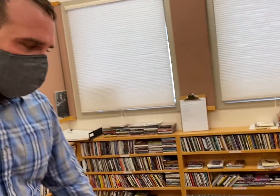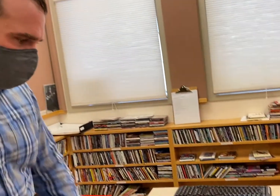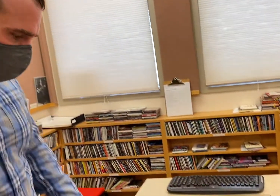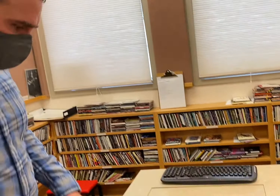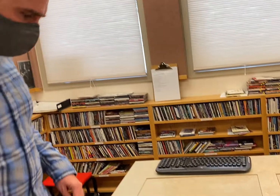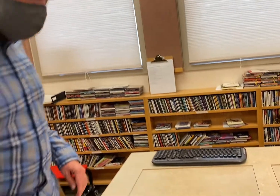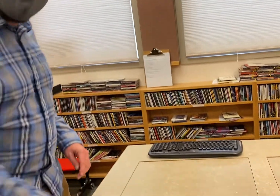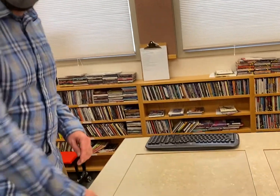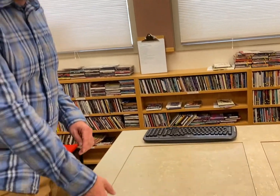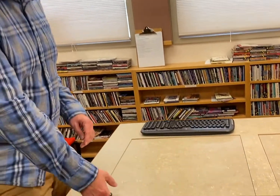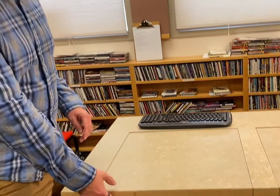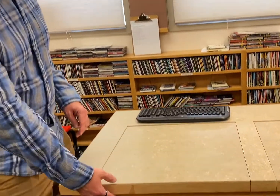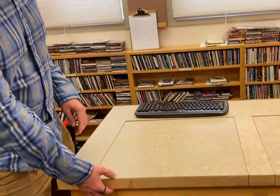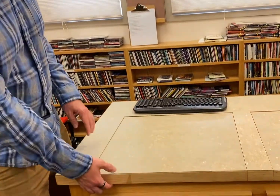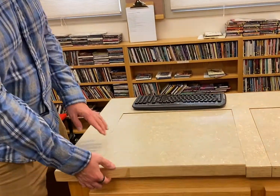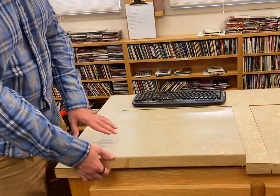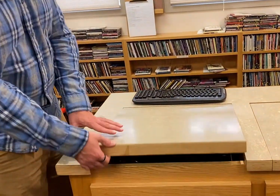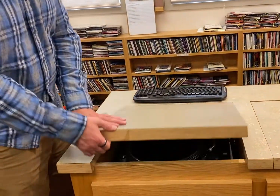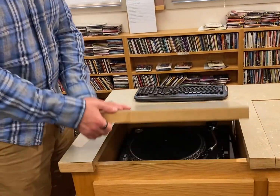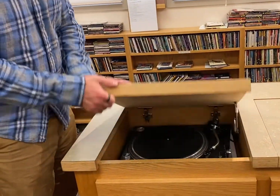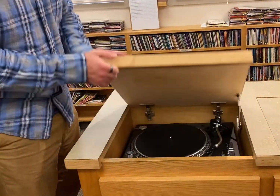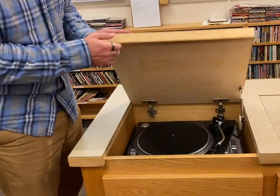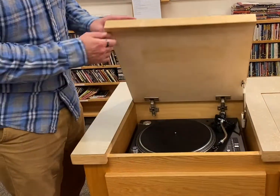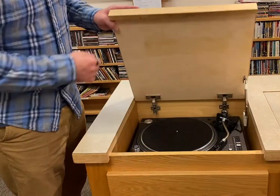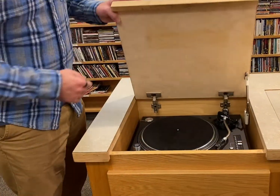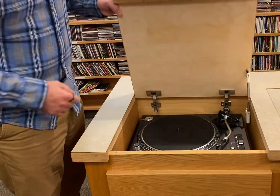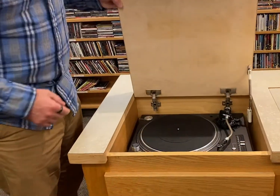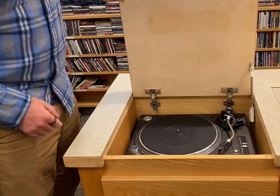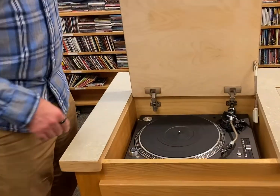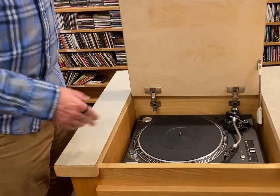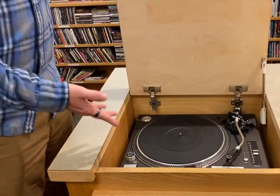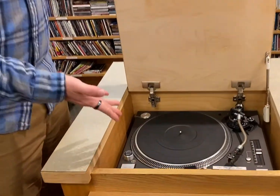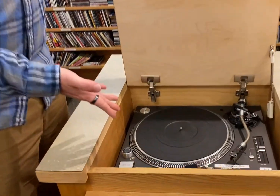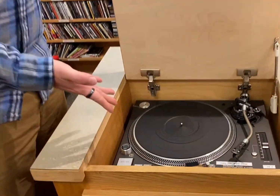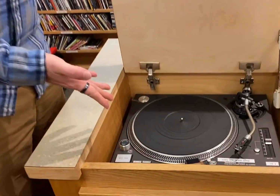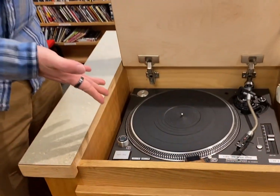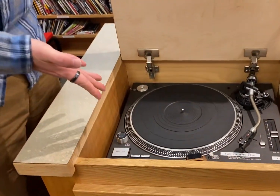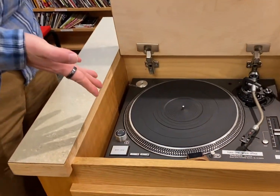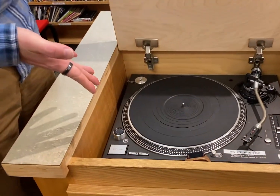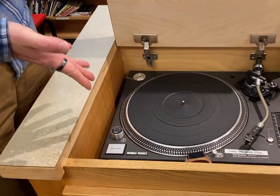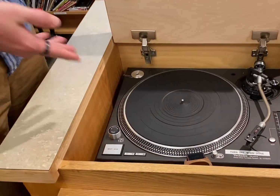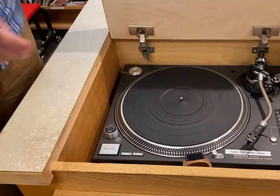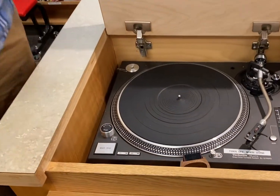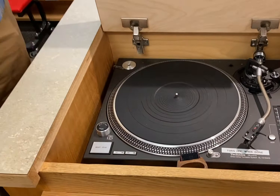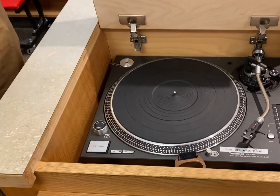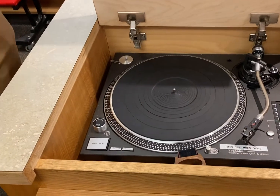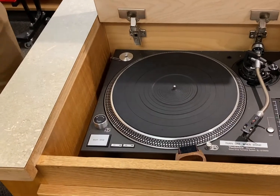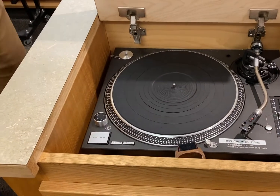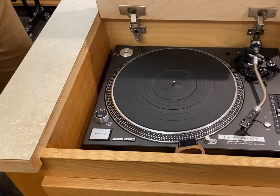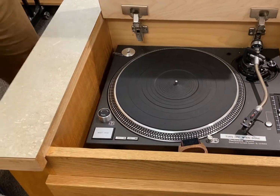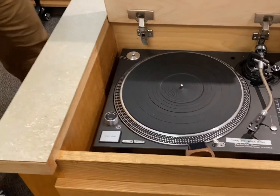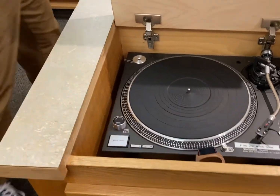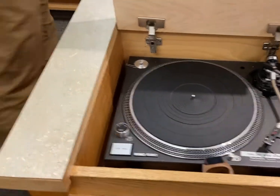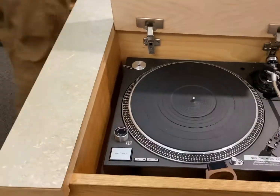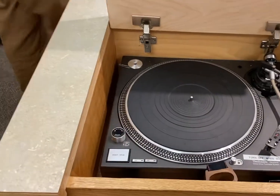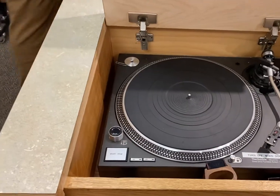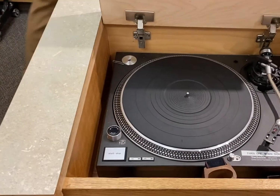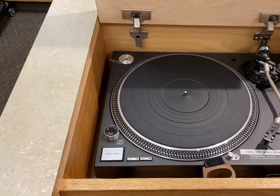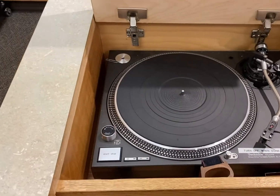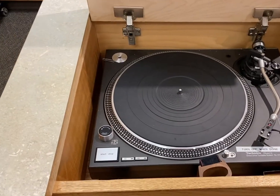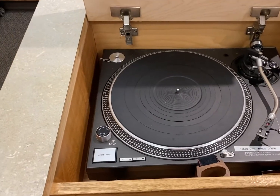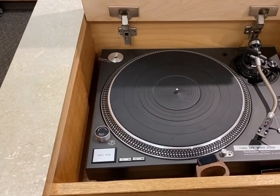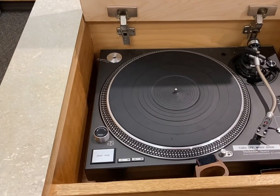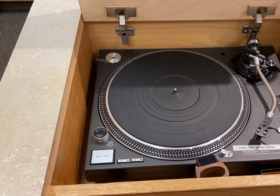have this cabinet Look at right this. here. You're gonna love this. Look at this. This is a turntable. Do you all know what this is?